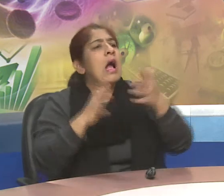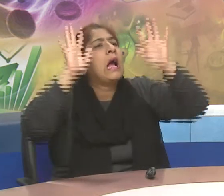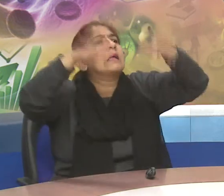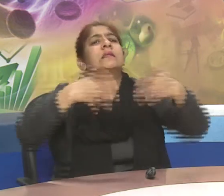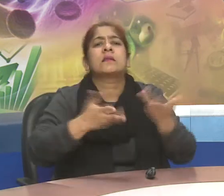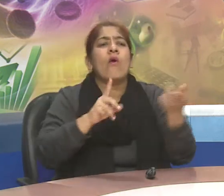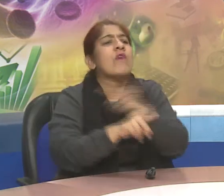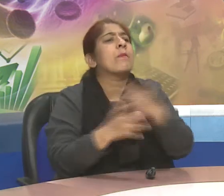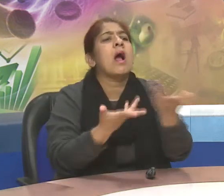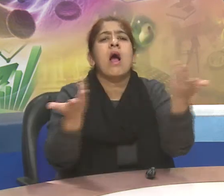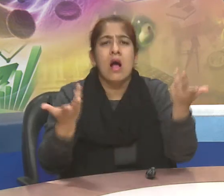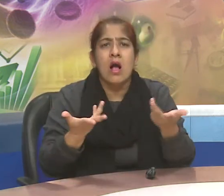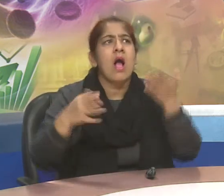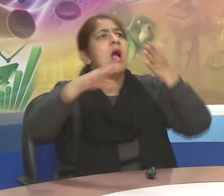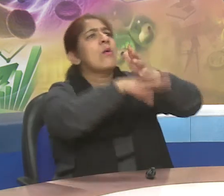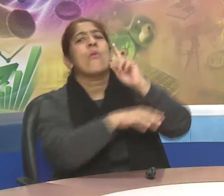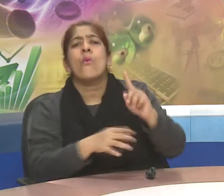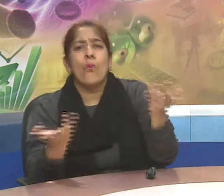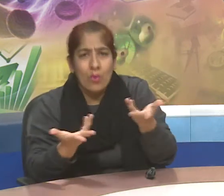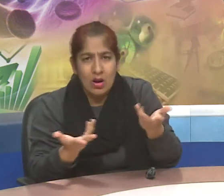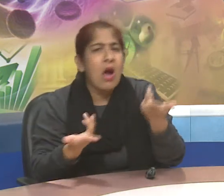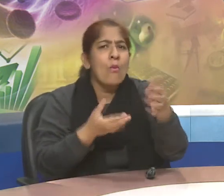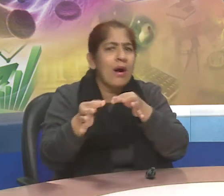causes of air pollution?